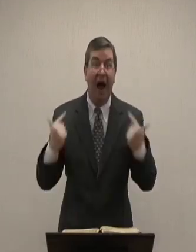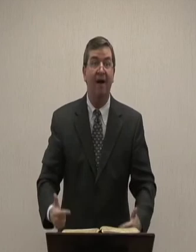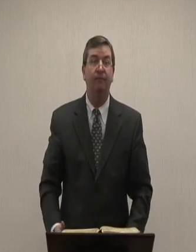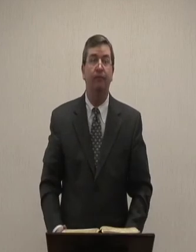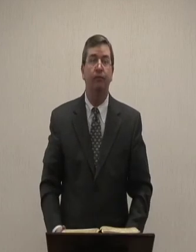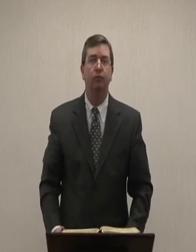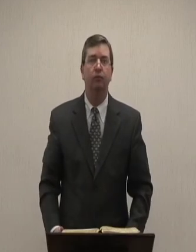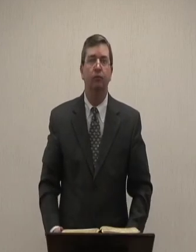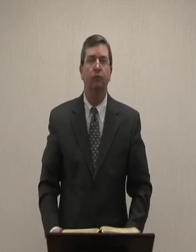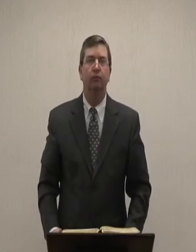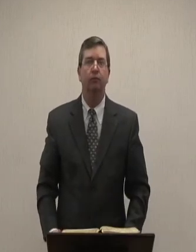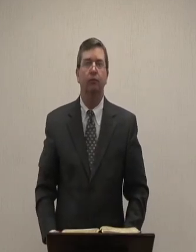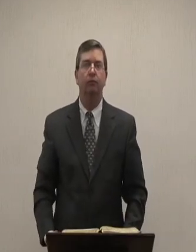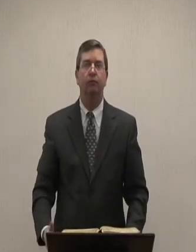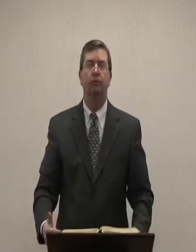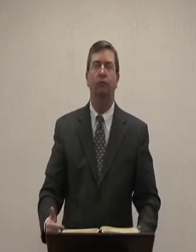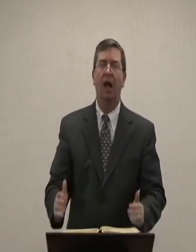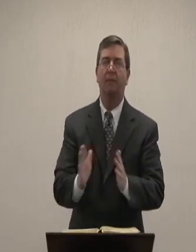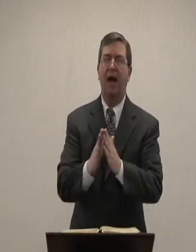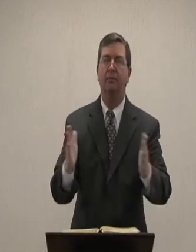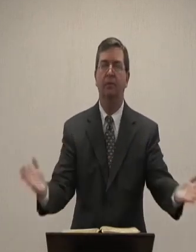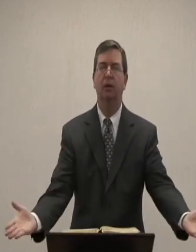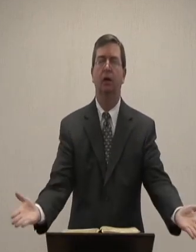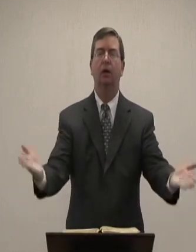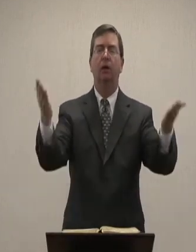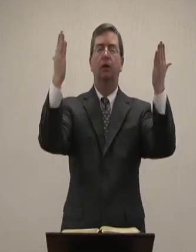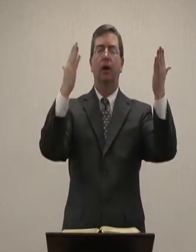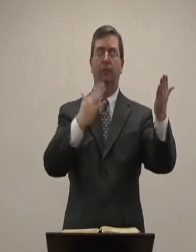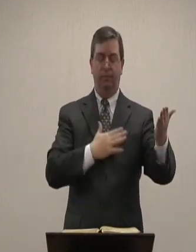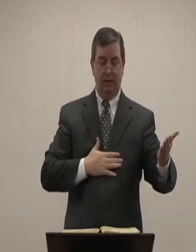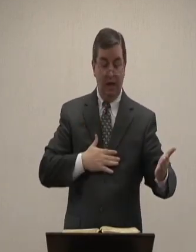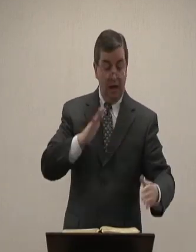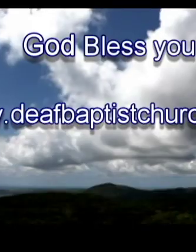must decide. Make a decision for our lives. Amen.